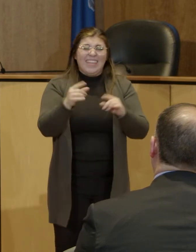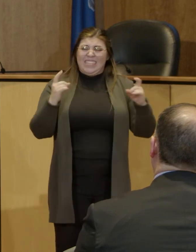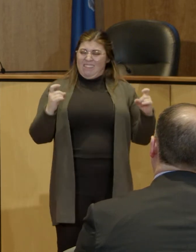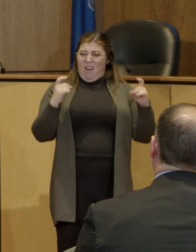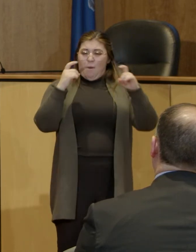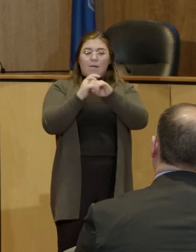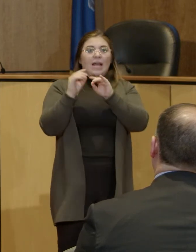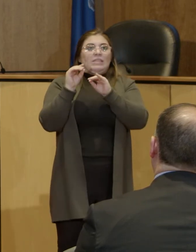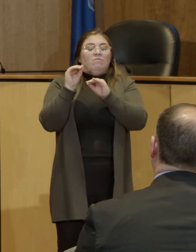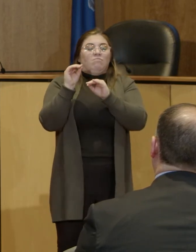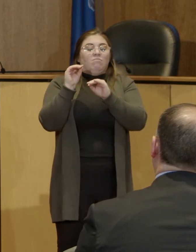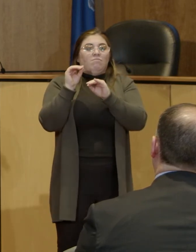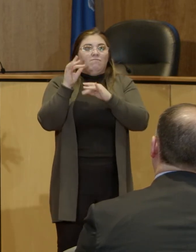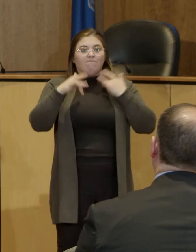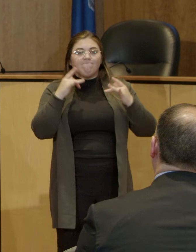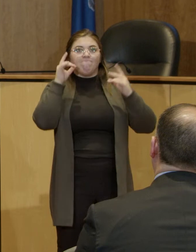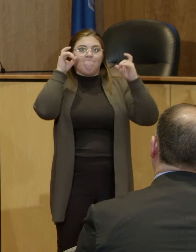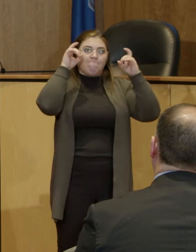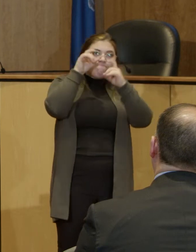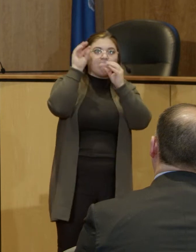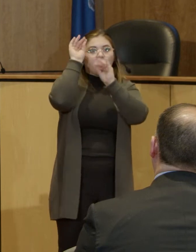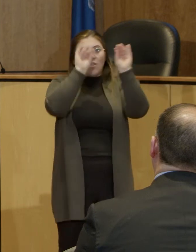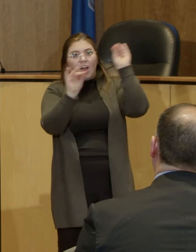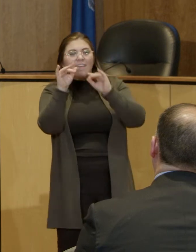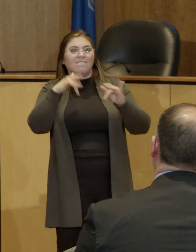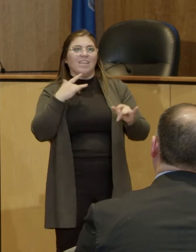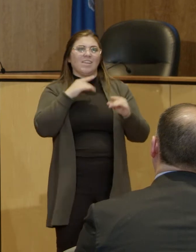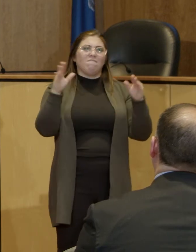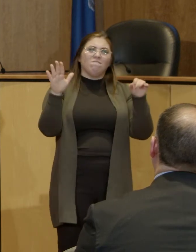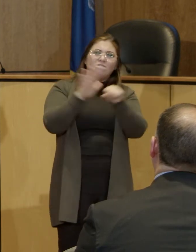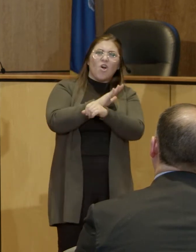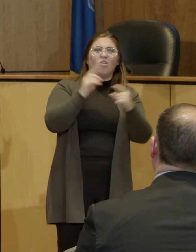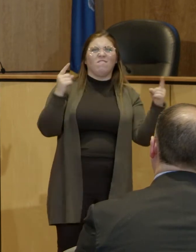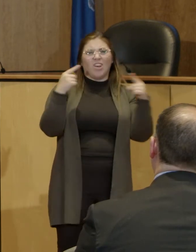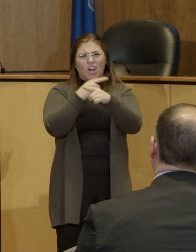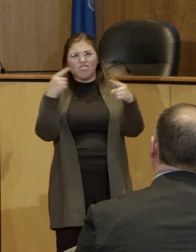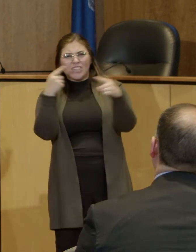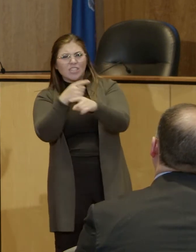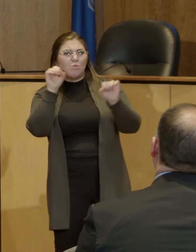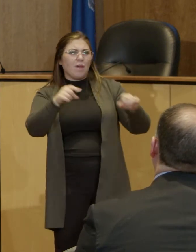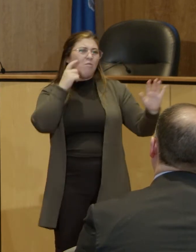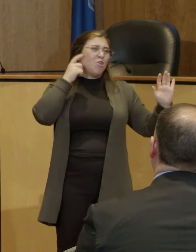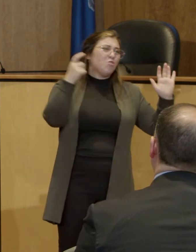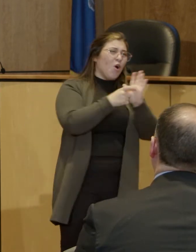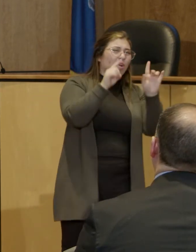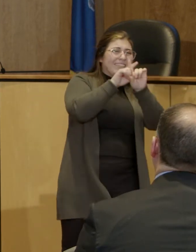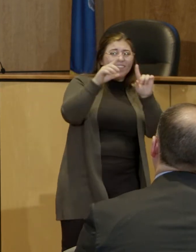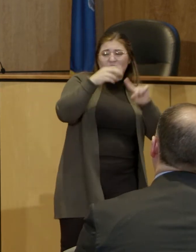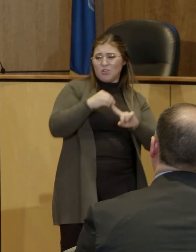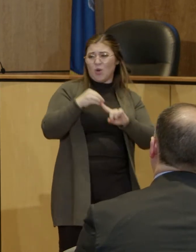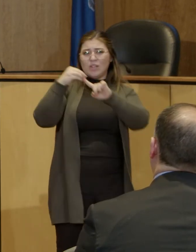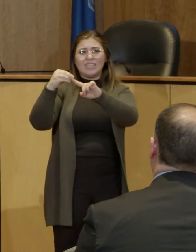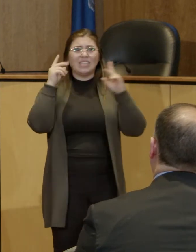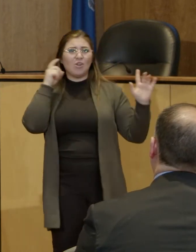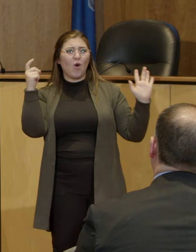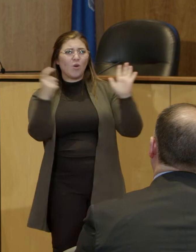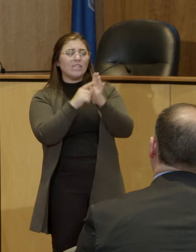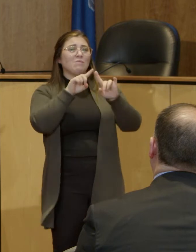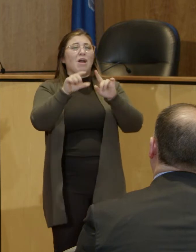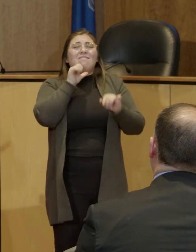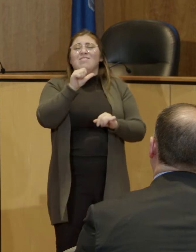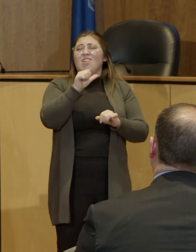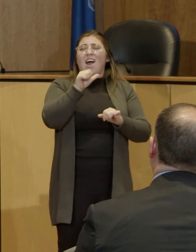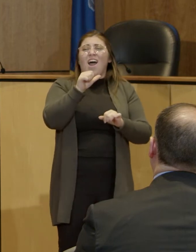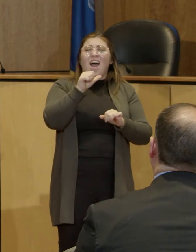complex notion. It feels like it's full of contradictions to be able to both notice differences and uniquenesses and not